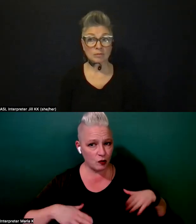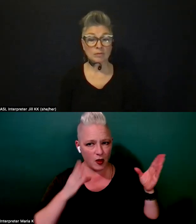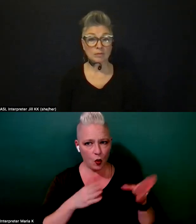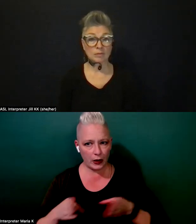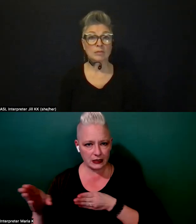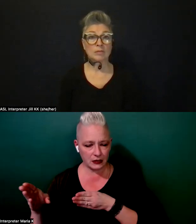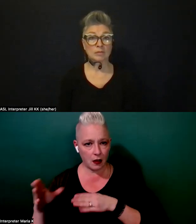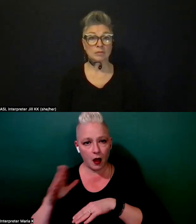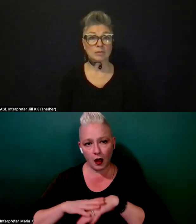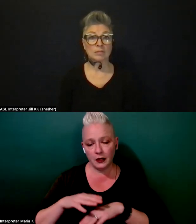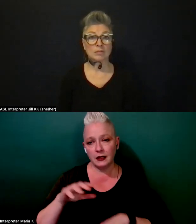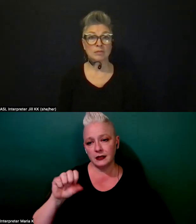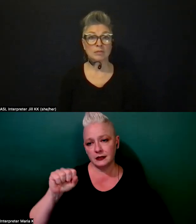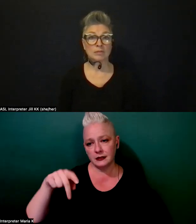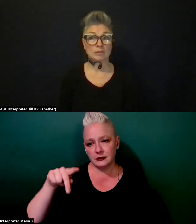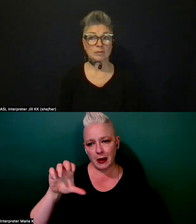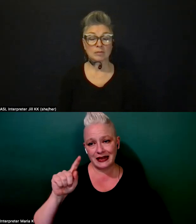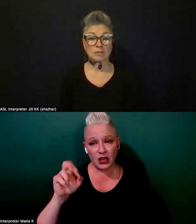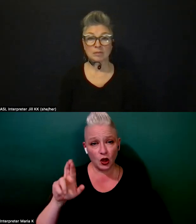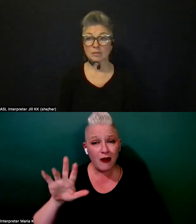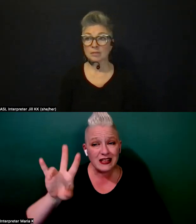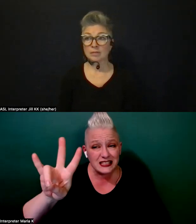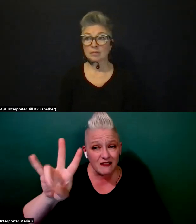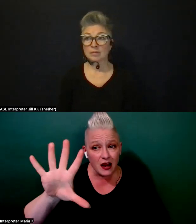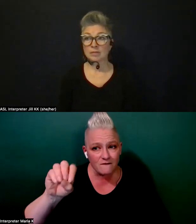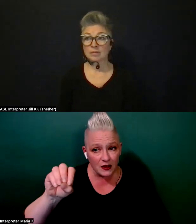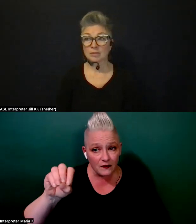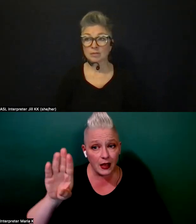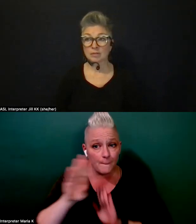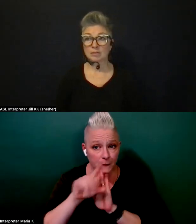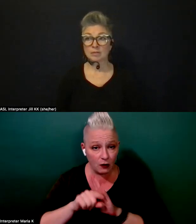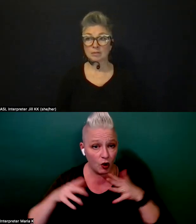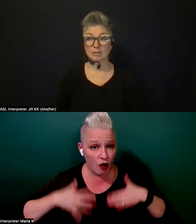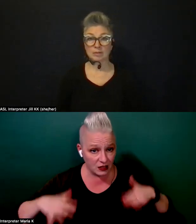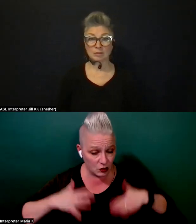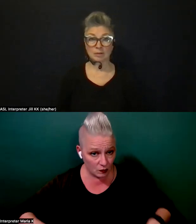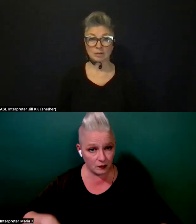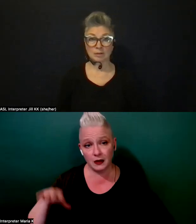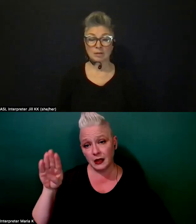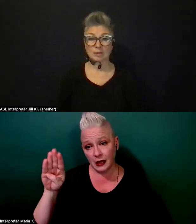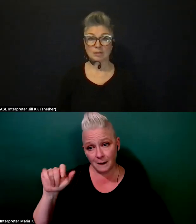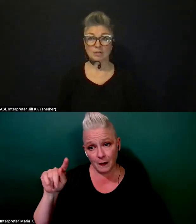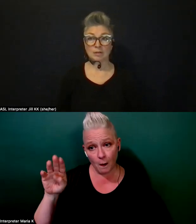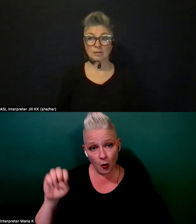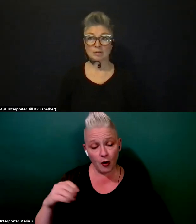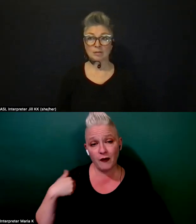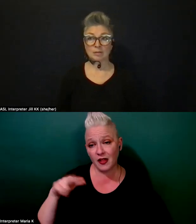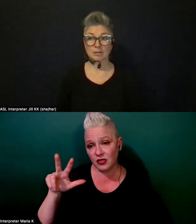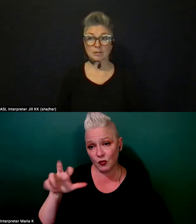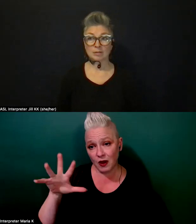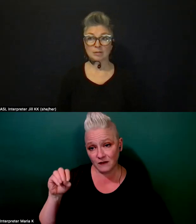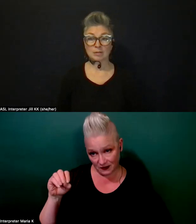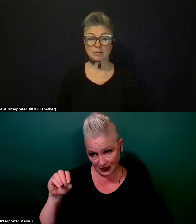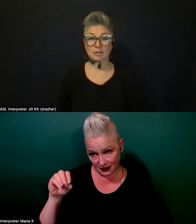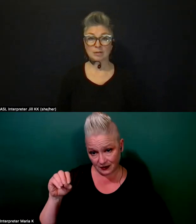on Spectacular we had about 750 background, and on Biltmore I think it was like 350.